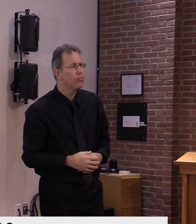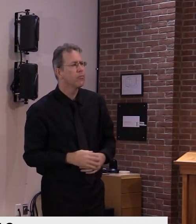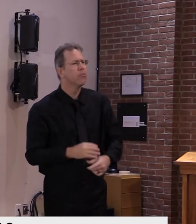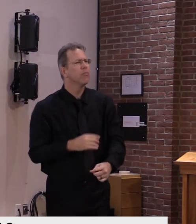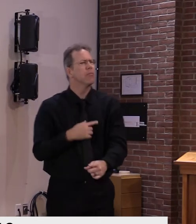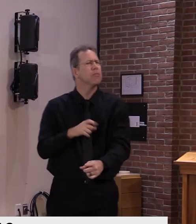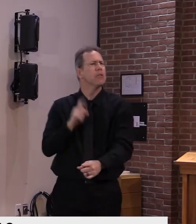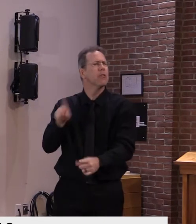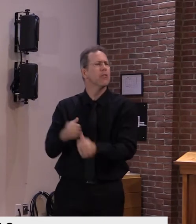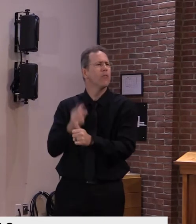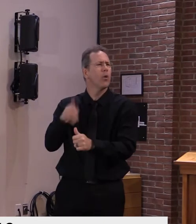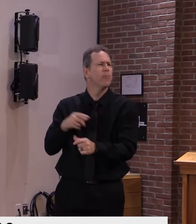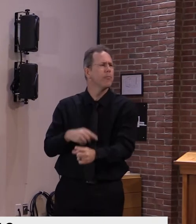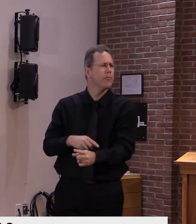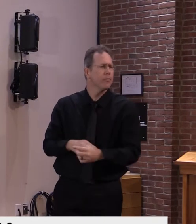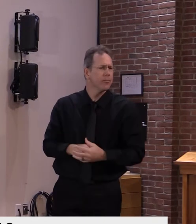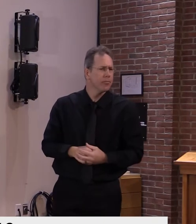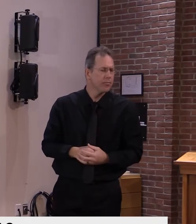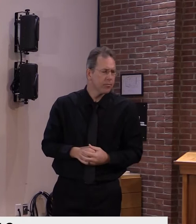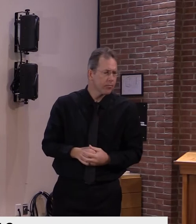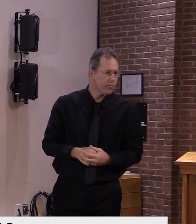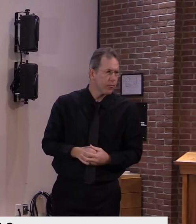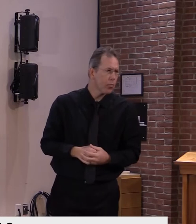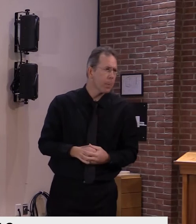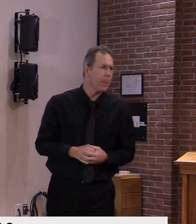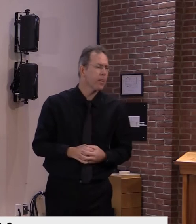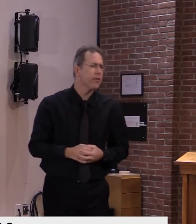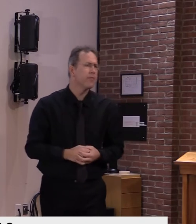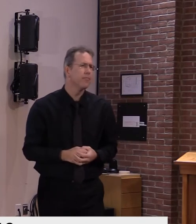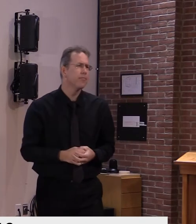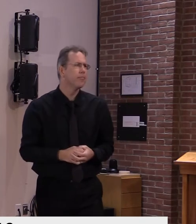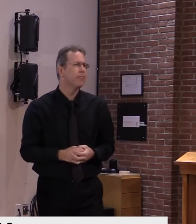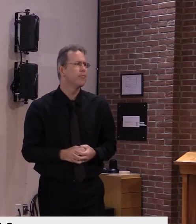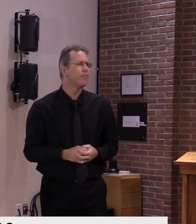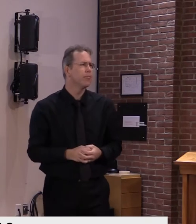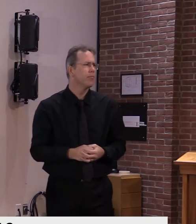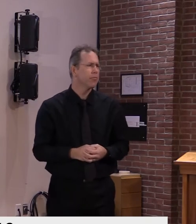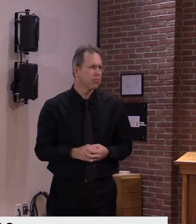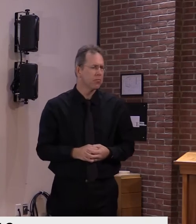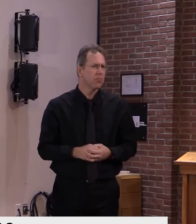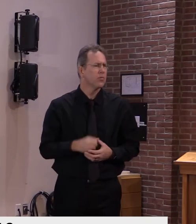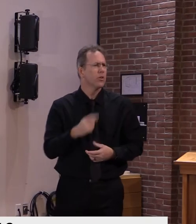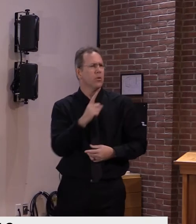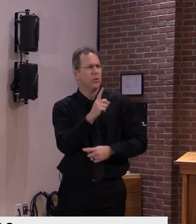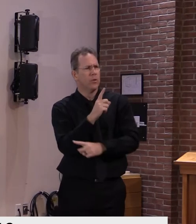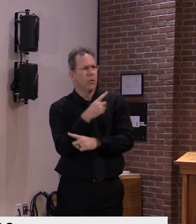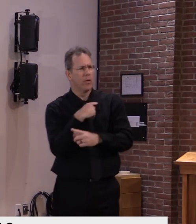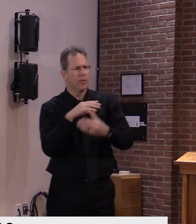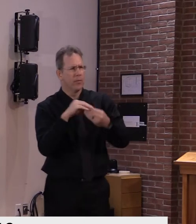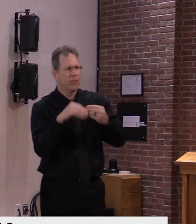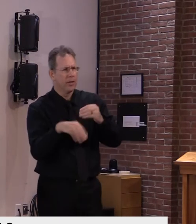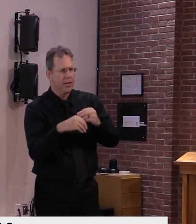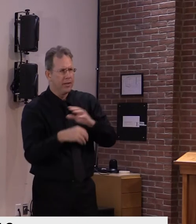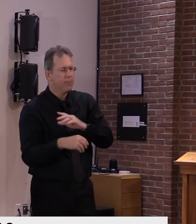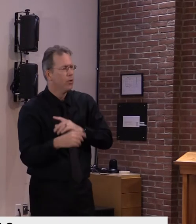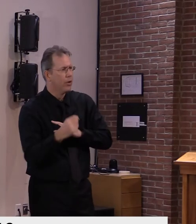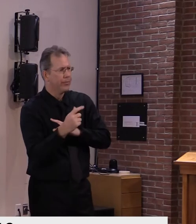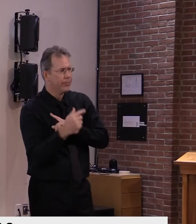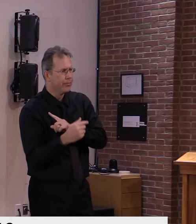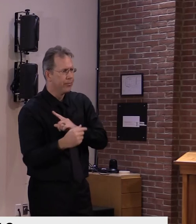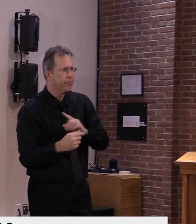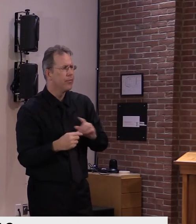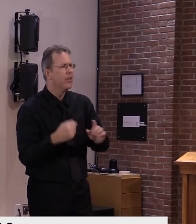Mm-hmm. Well, I understand, and we'll all stay tuned, and thanks very much for your time. I'm going to let Dr. Levine add to that. Just to give a tiny addition,